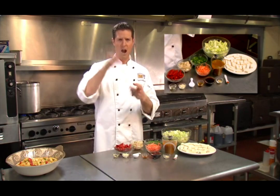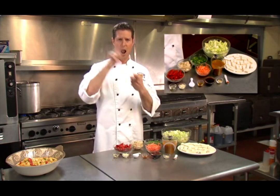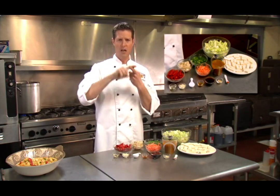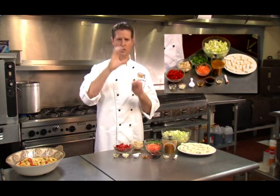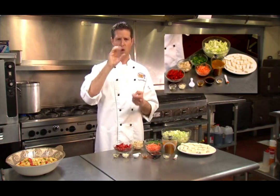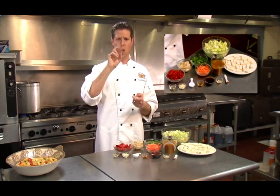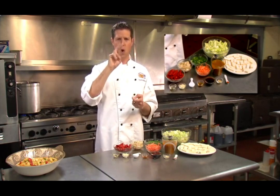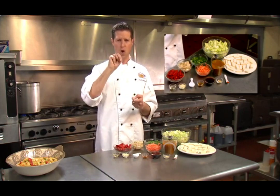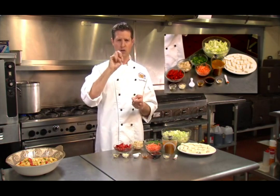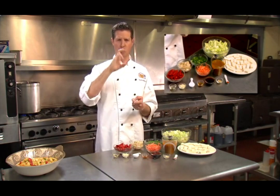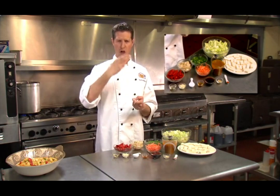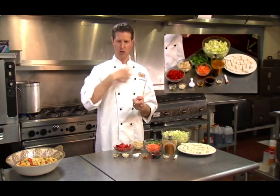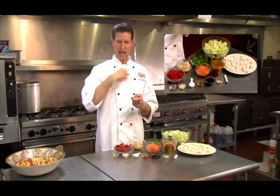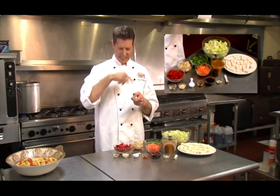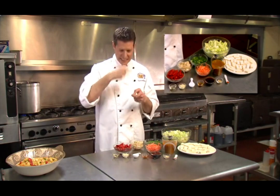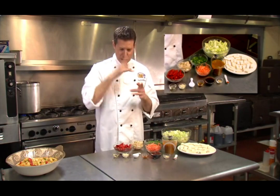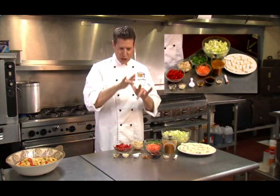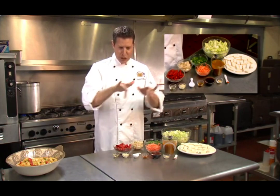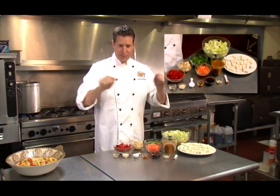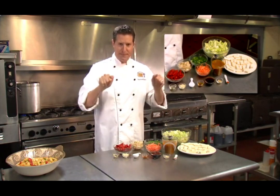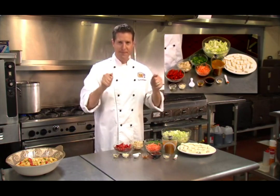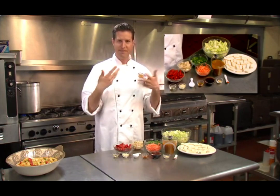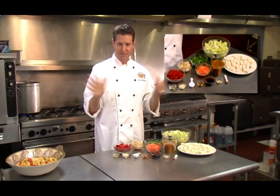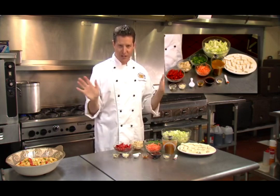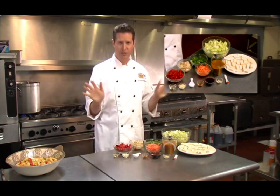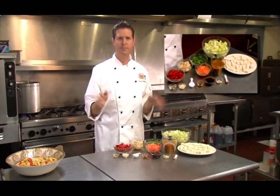Mix until cornstarch dissolves. Set aside.